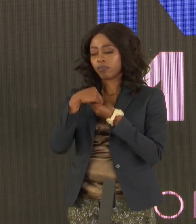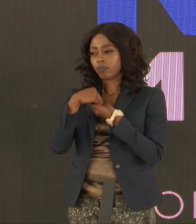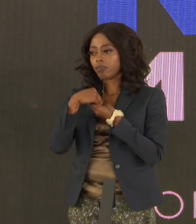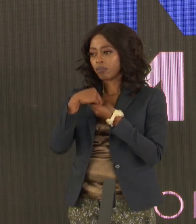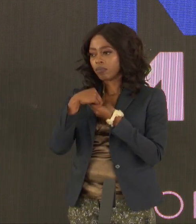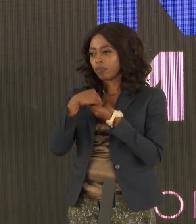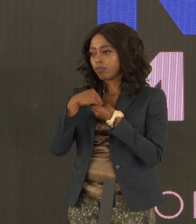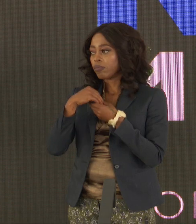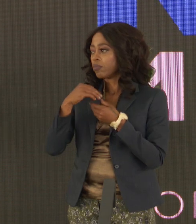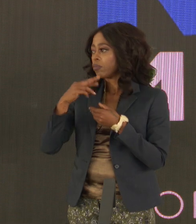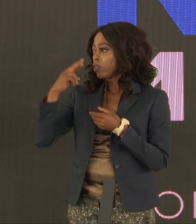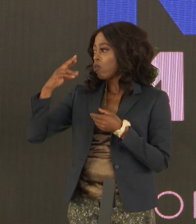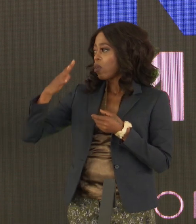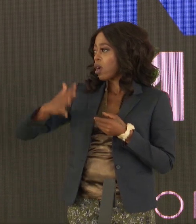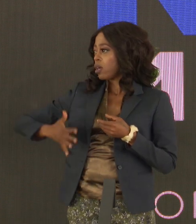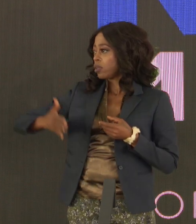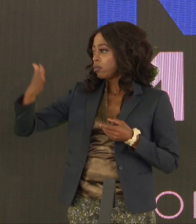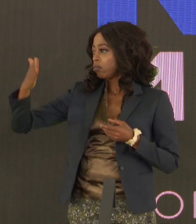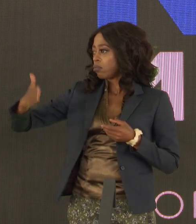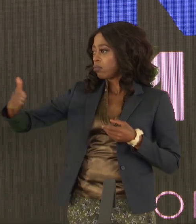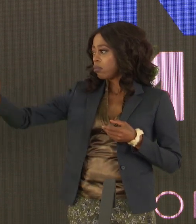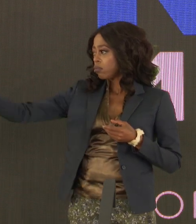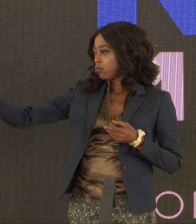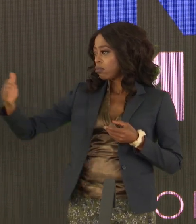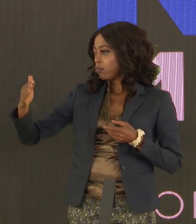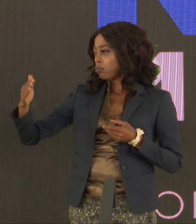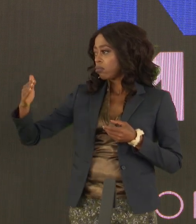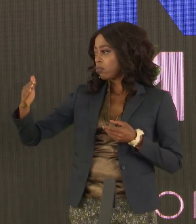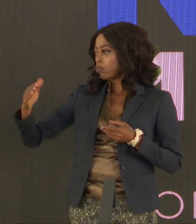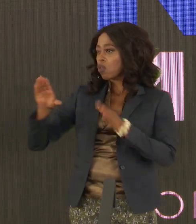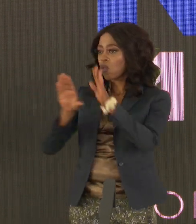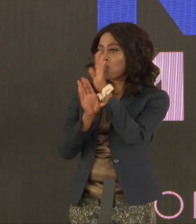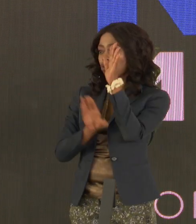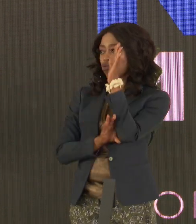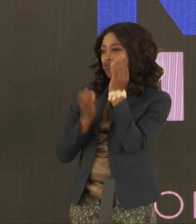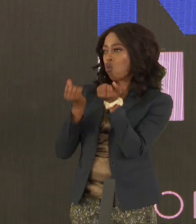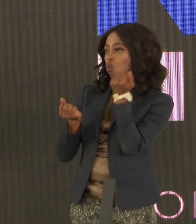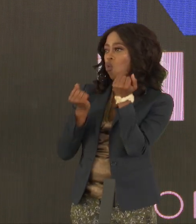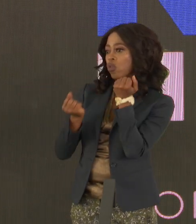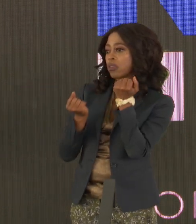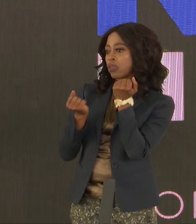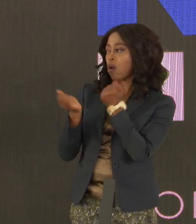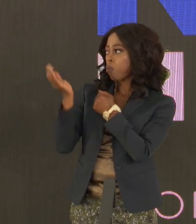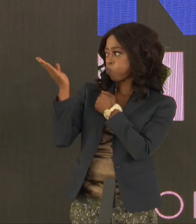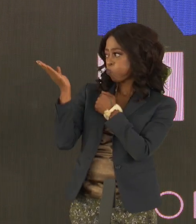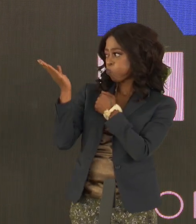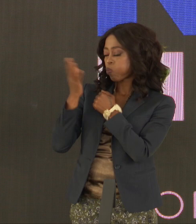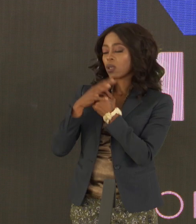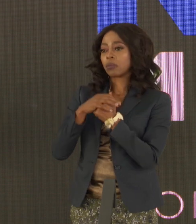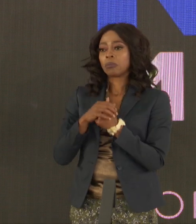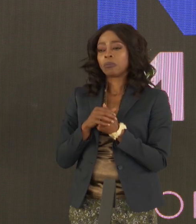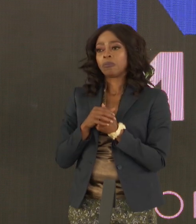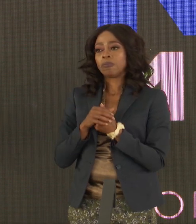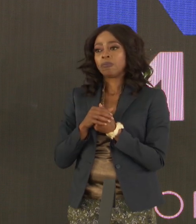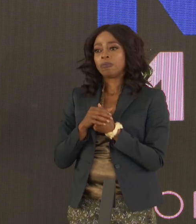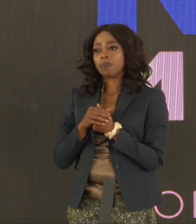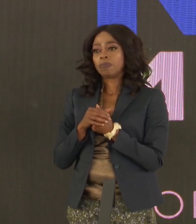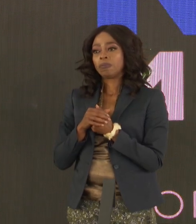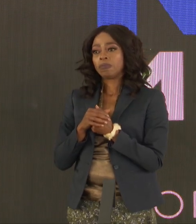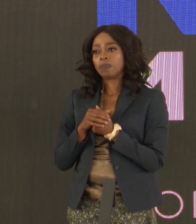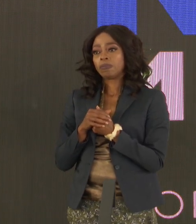To my right here is the Constitutional Court. it is